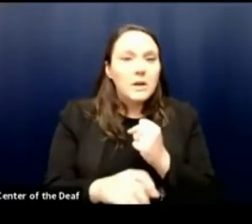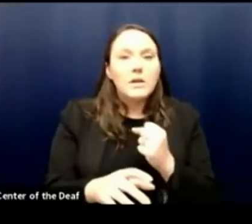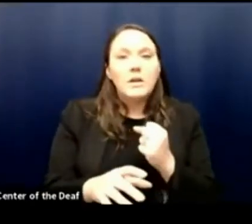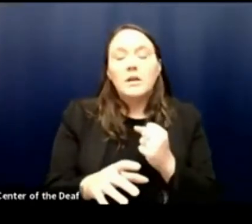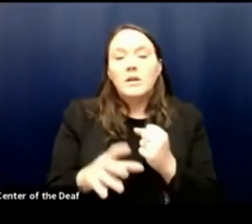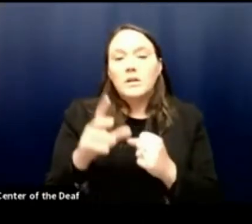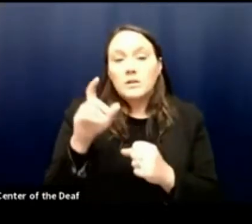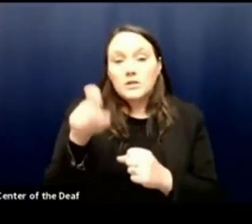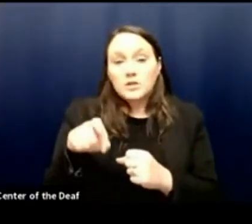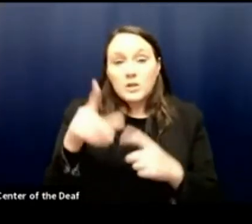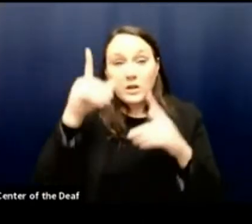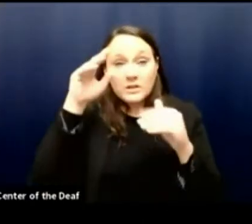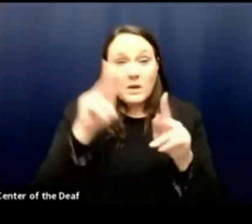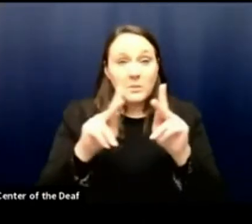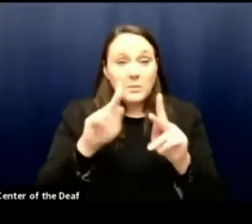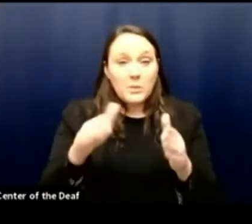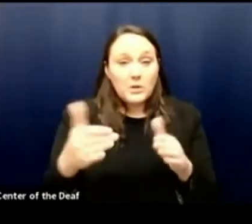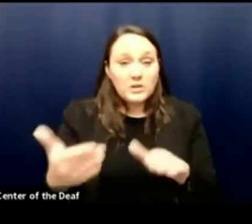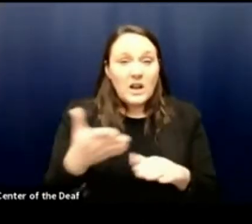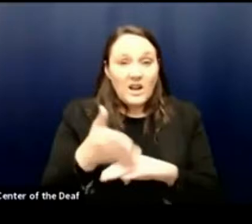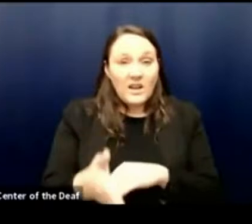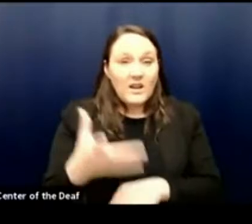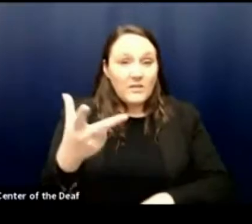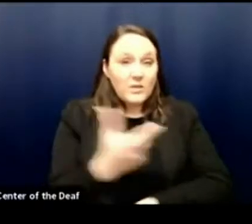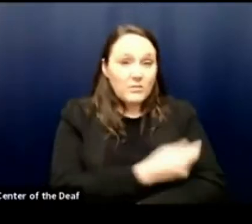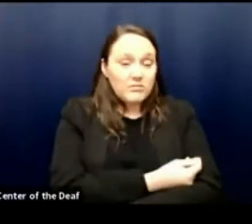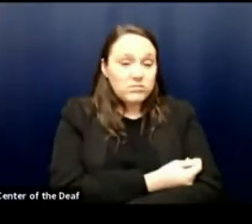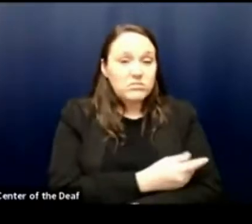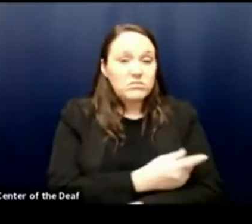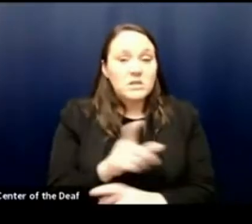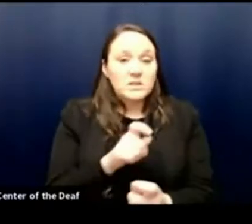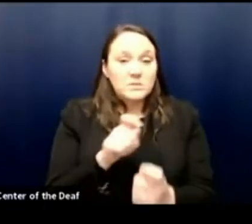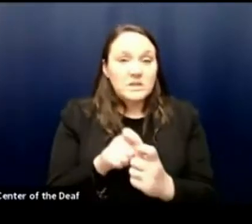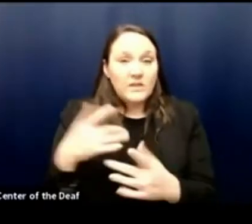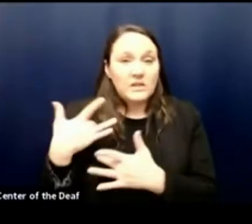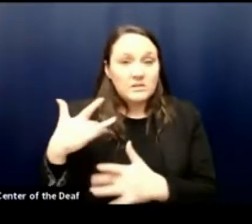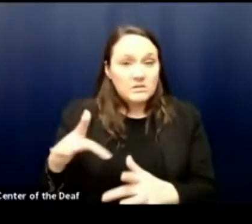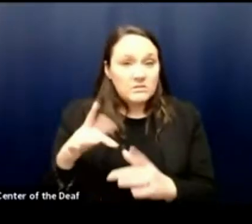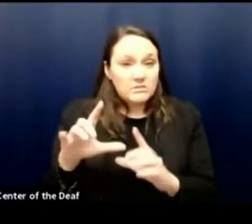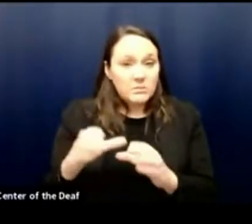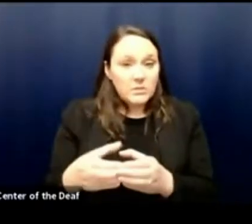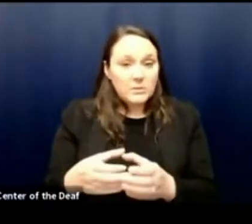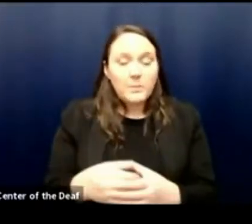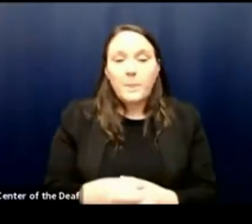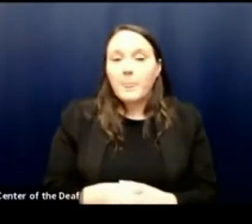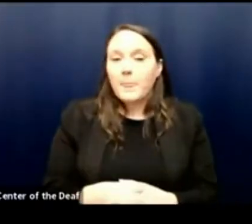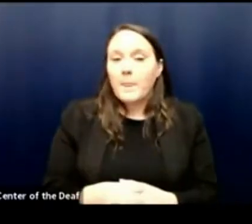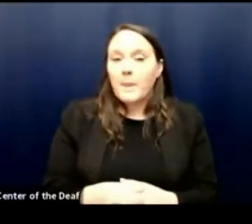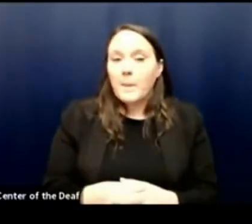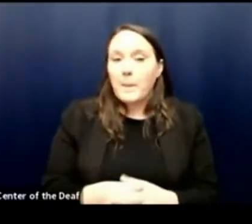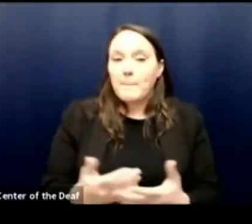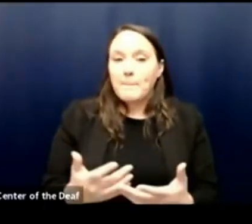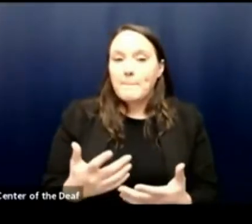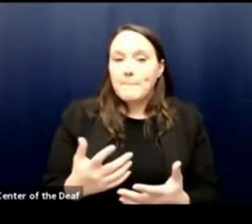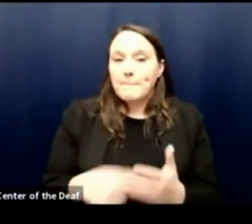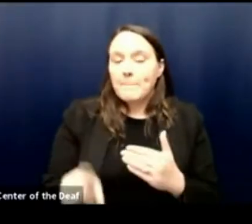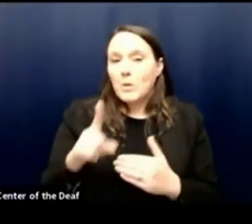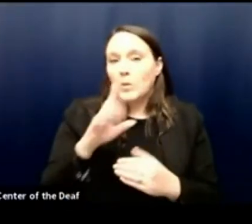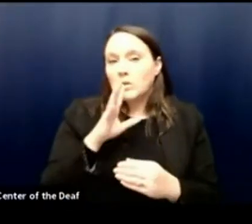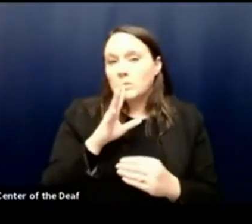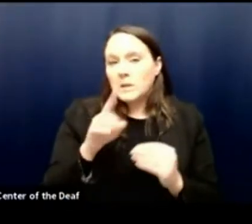for unrelated reasons, particularly in vulnerable populations? Well, so, I mean, what you're speaking to